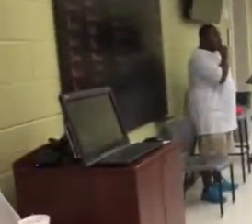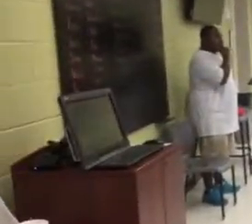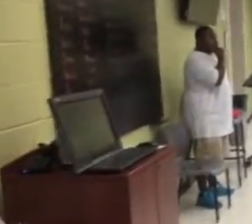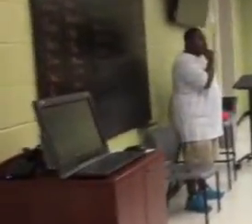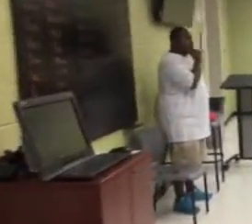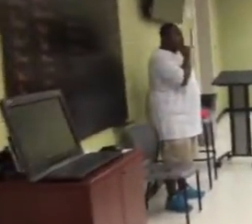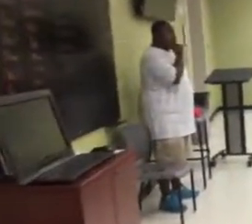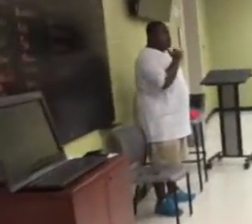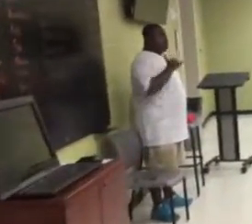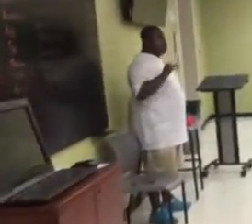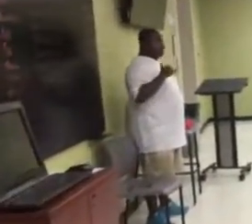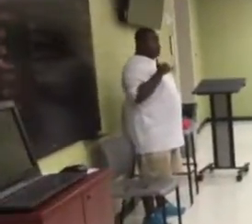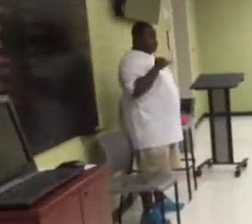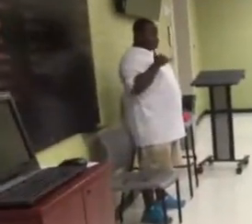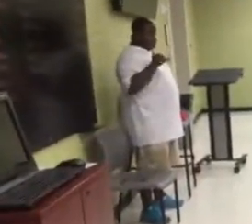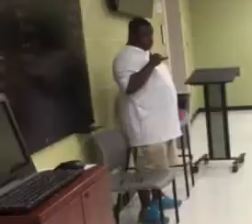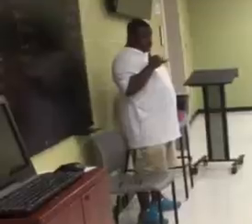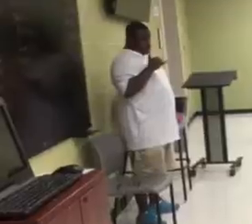yeah. This is Jenna.